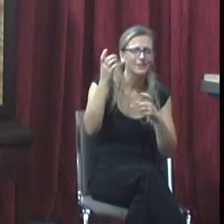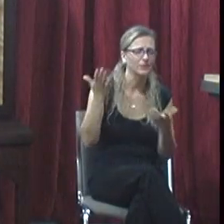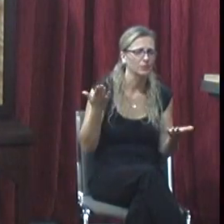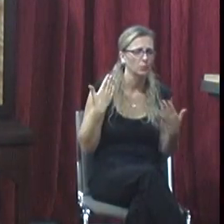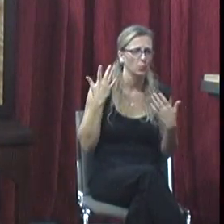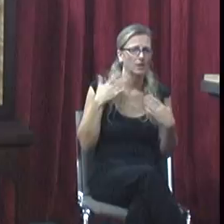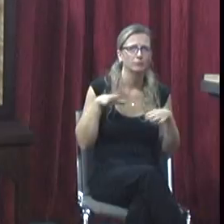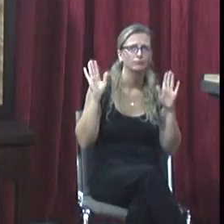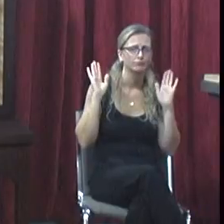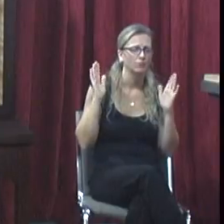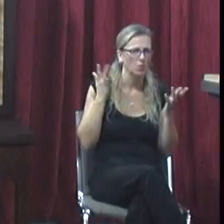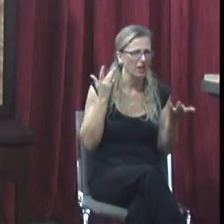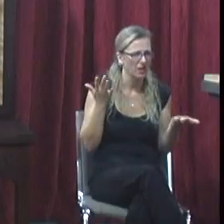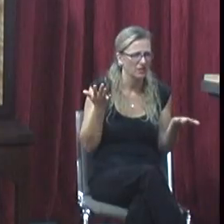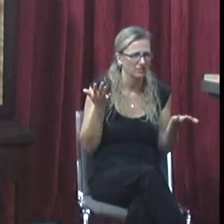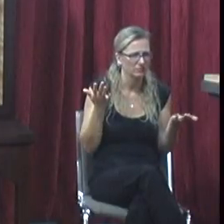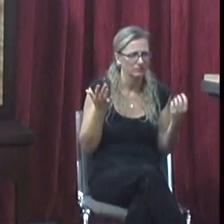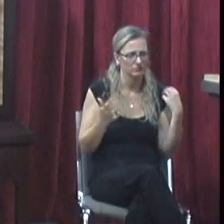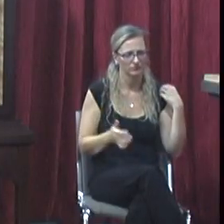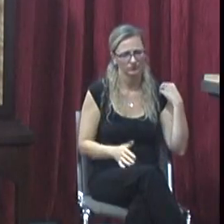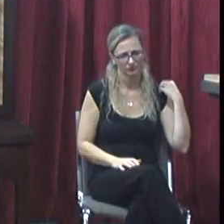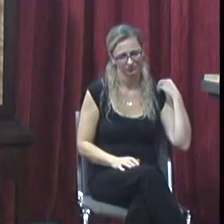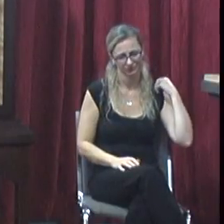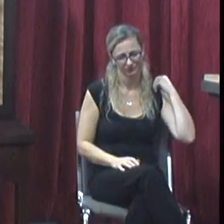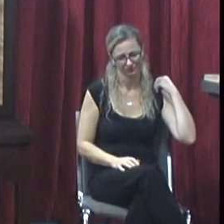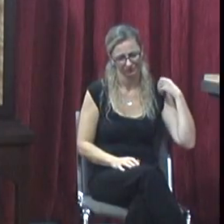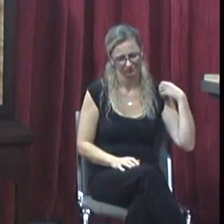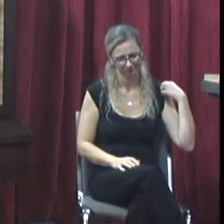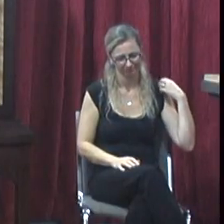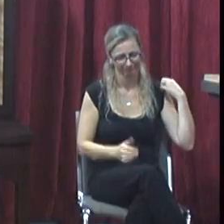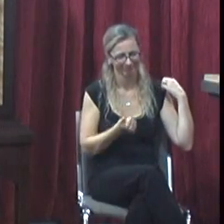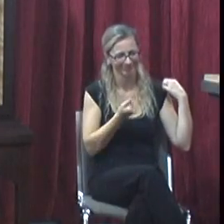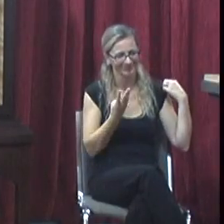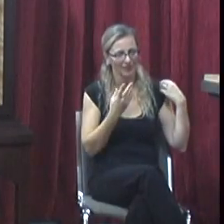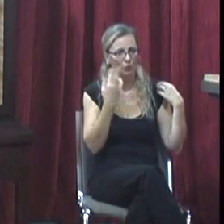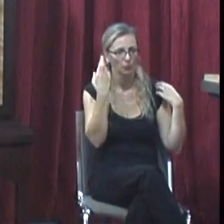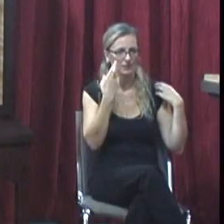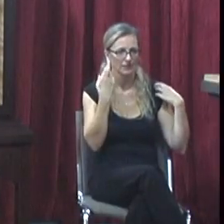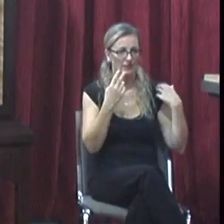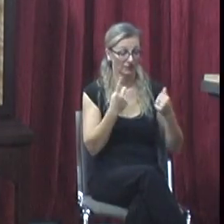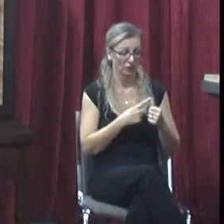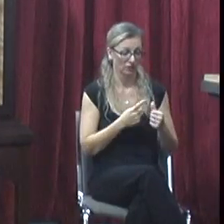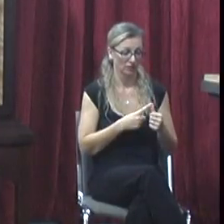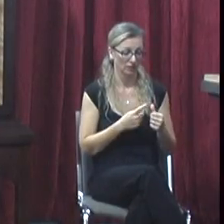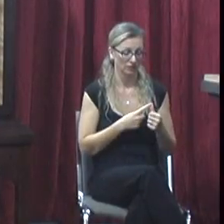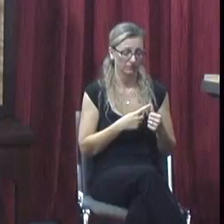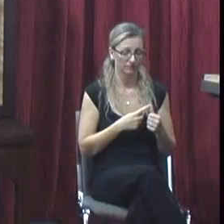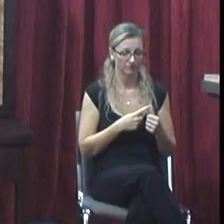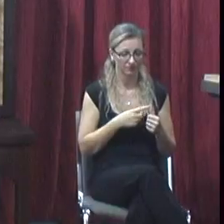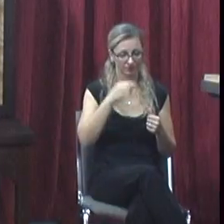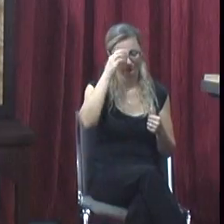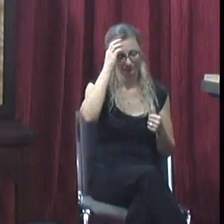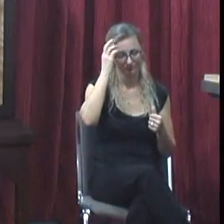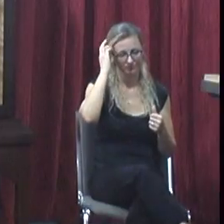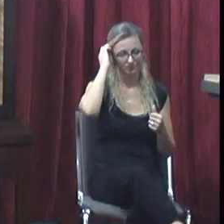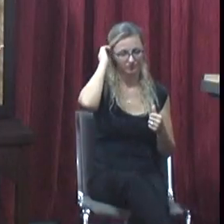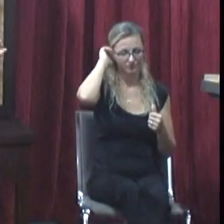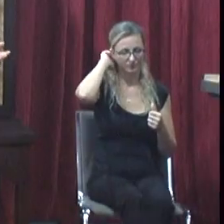him? You submit to him as Lord. Well, a couple of reasons. First of all, and this could be